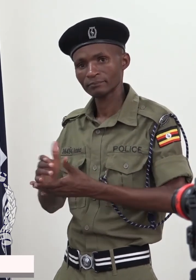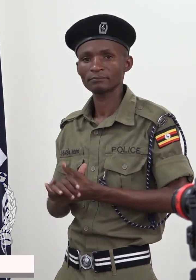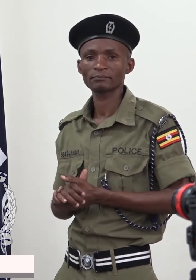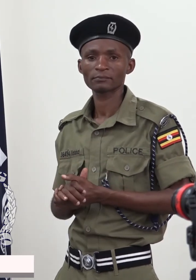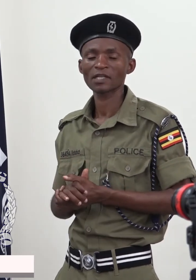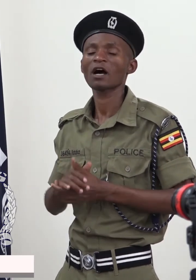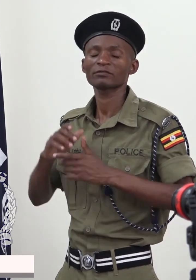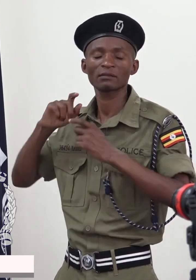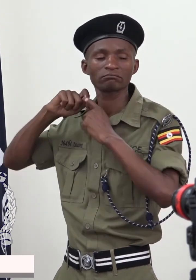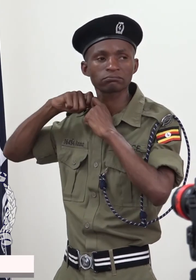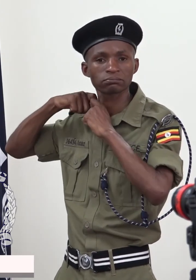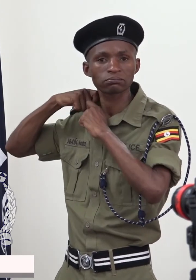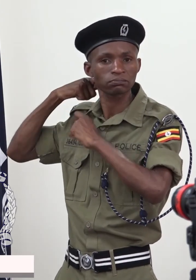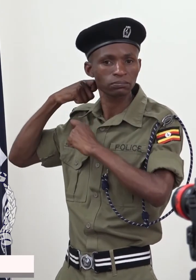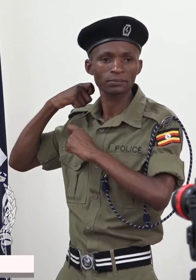and strangled him to death.